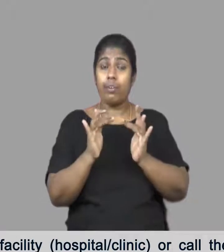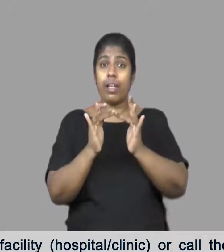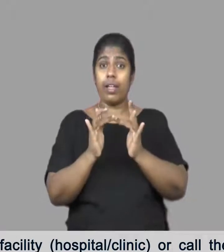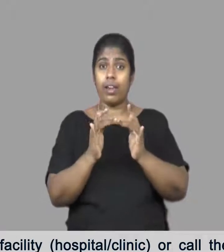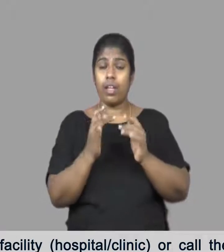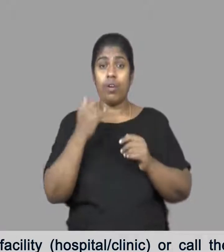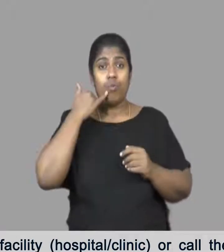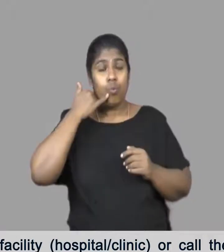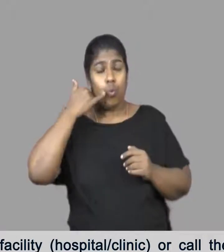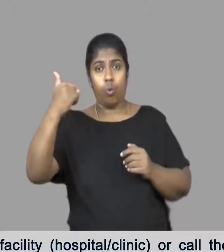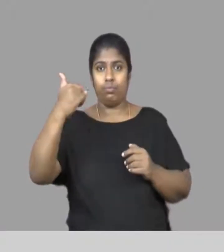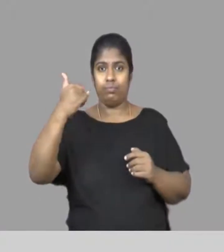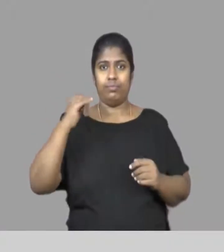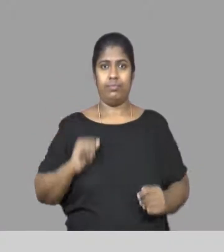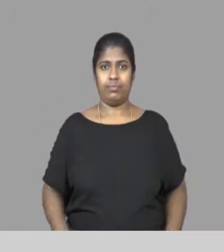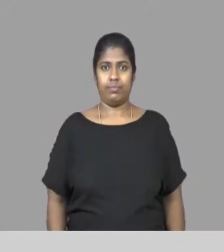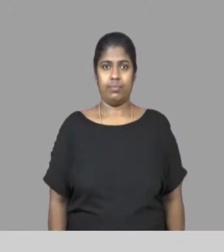district helpline.